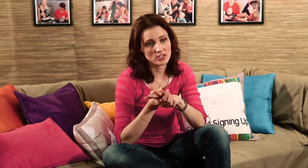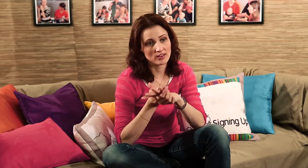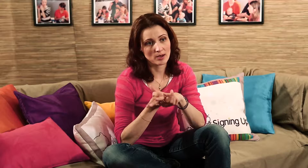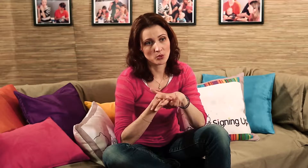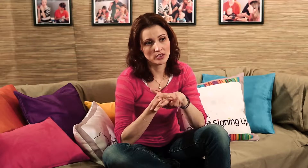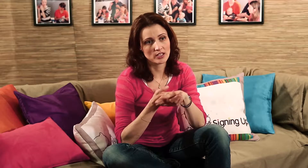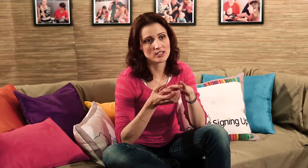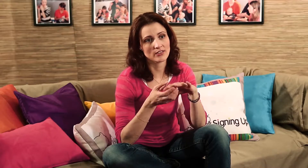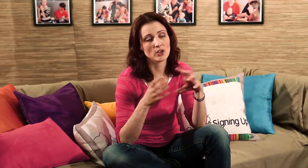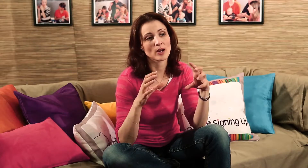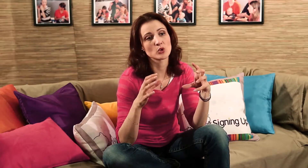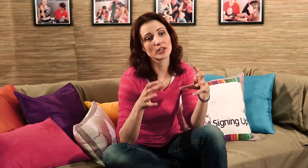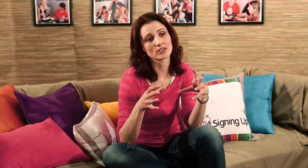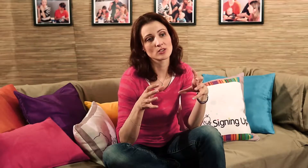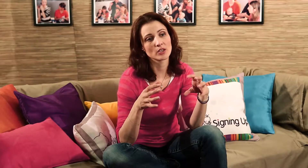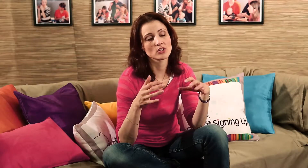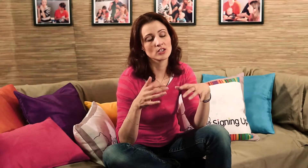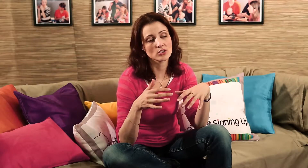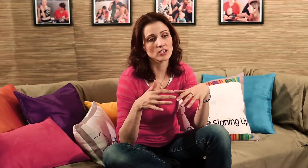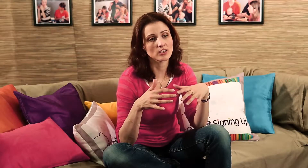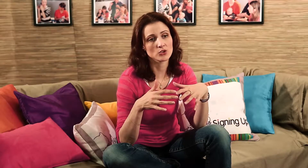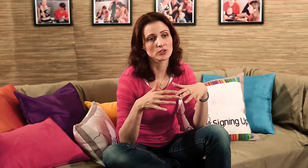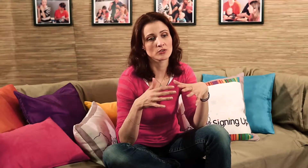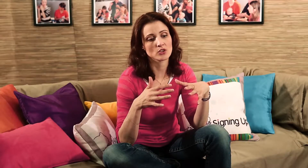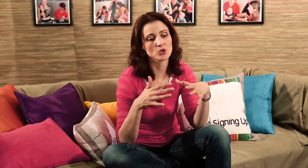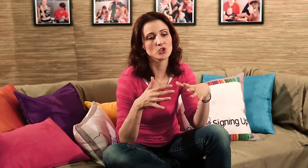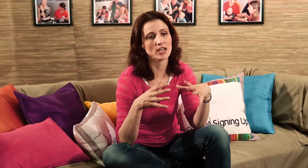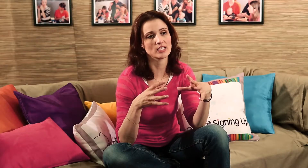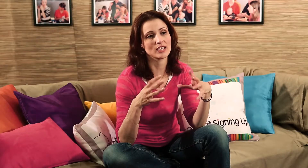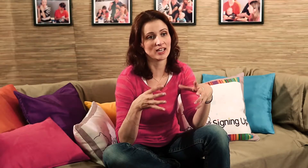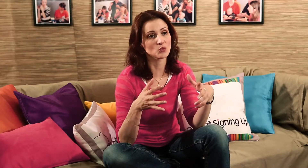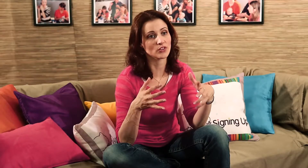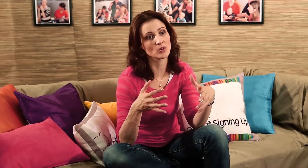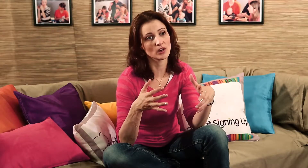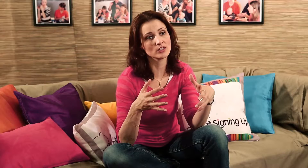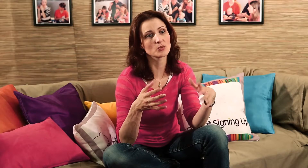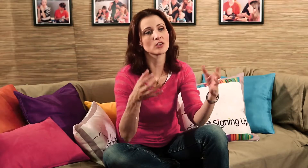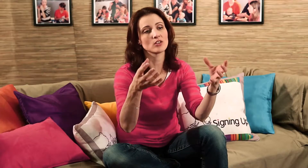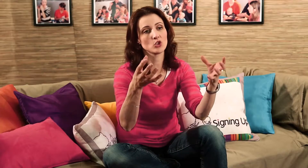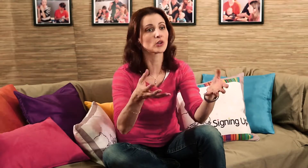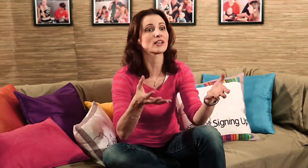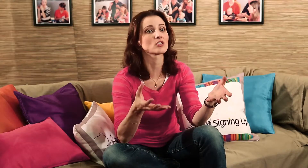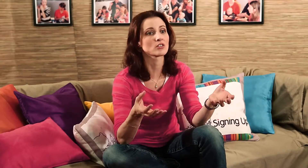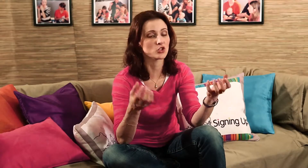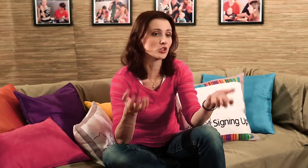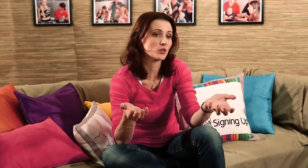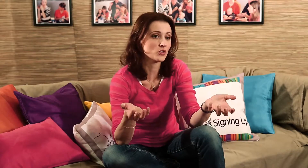see at that point is that they grab your hands, because initially a lot of children associate getting what they want with your hands, because you're the one who's